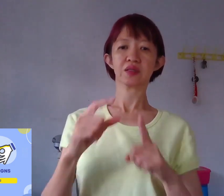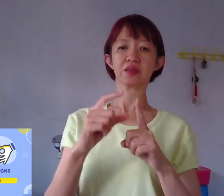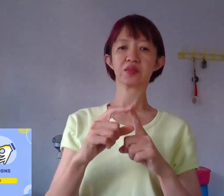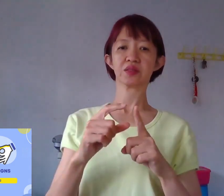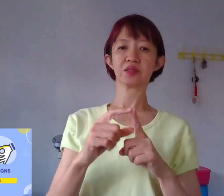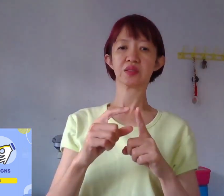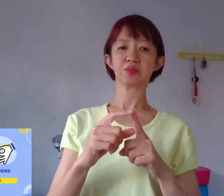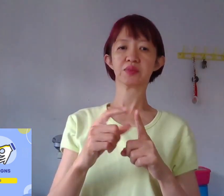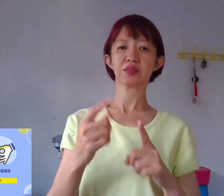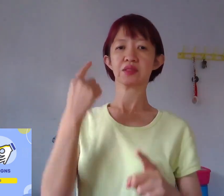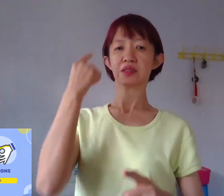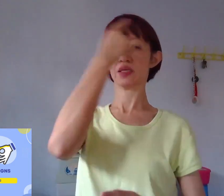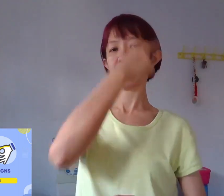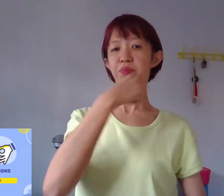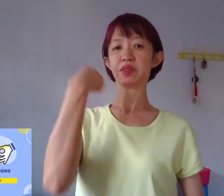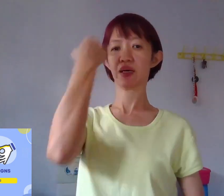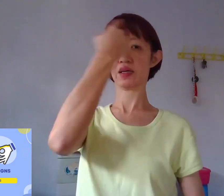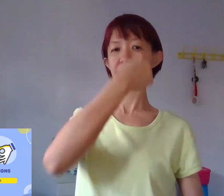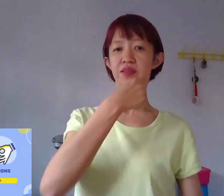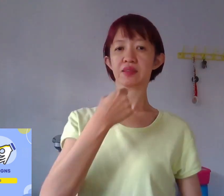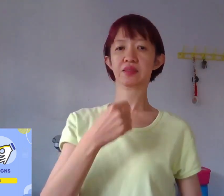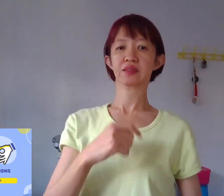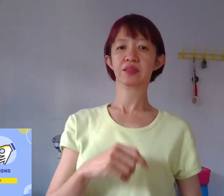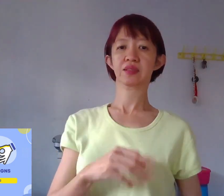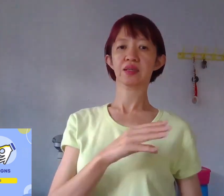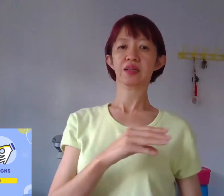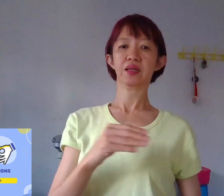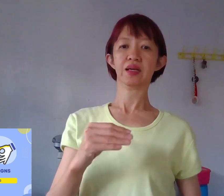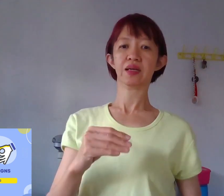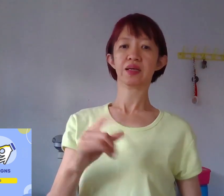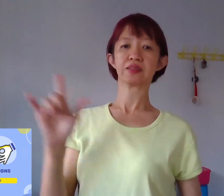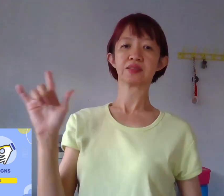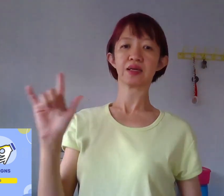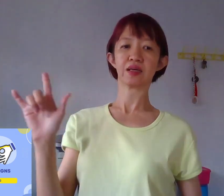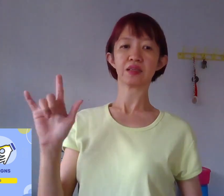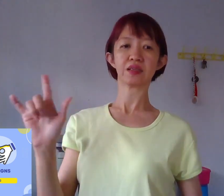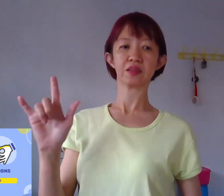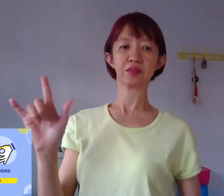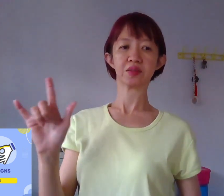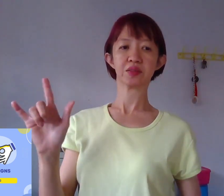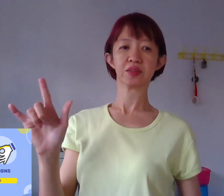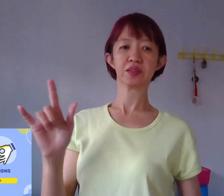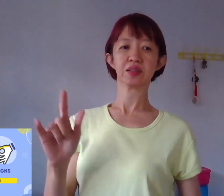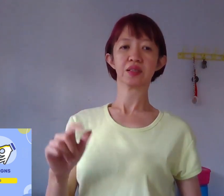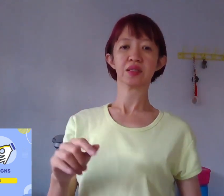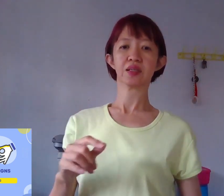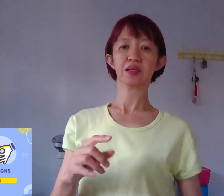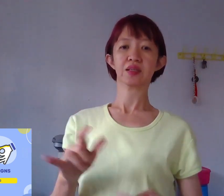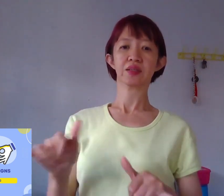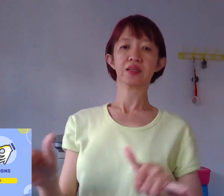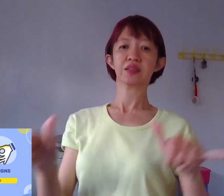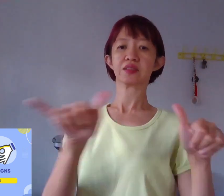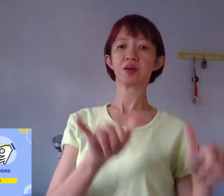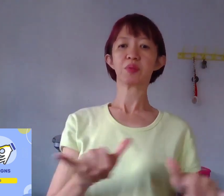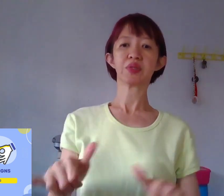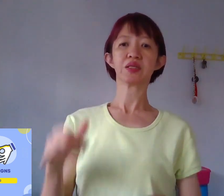the terms yeppuda and sarangheyo is commonly